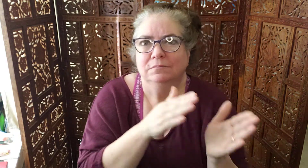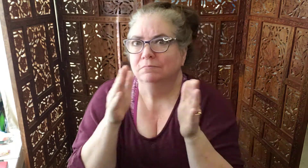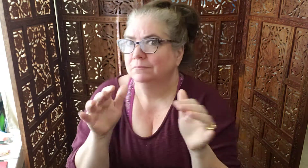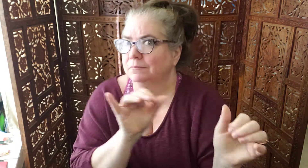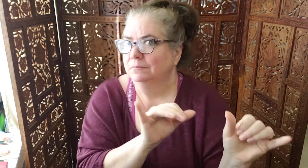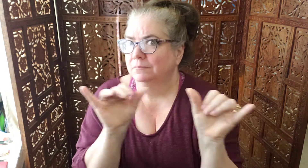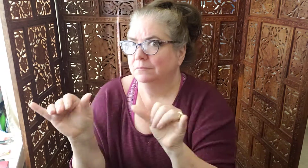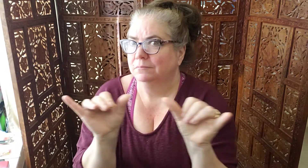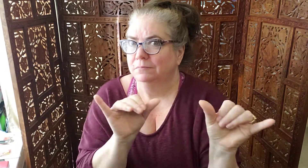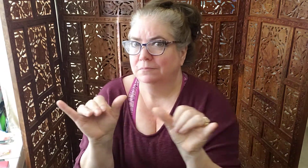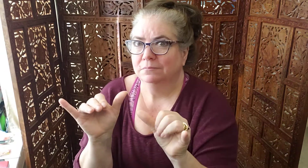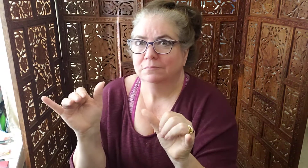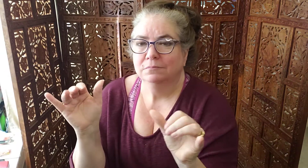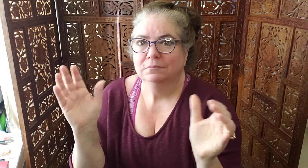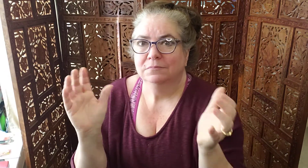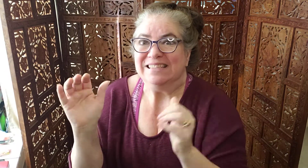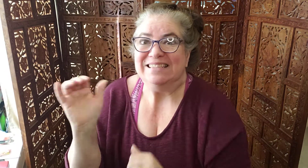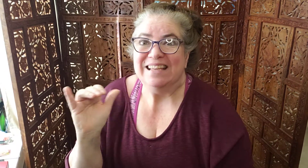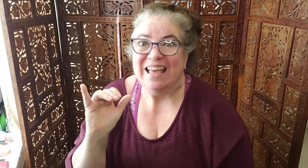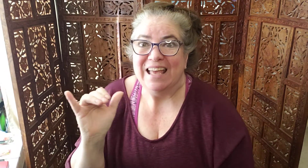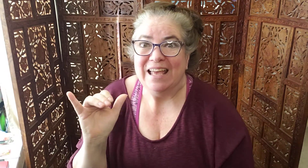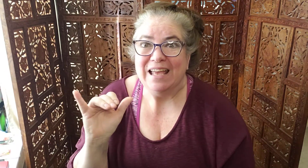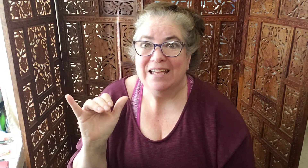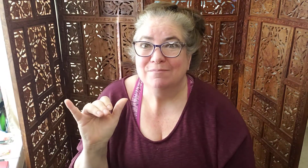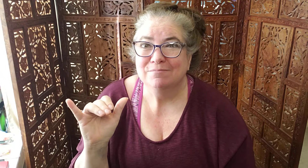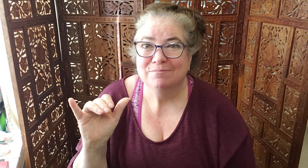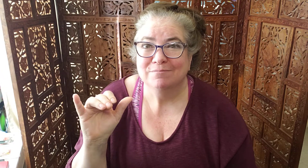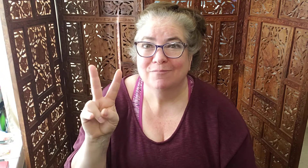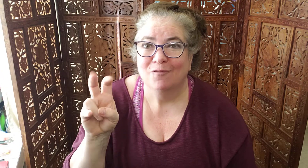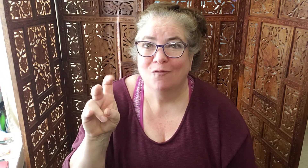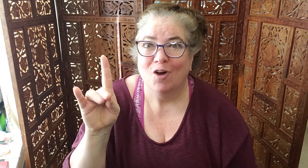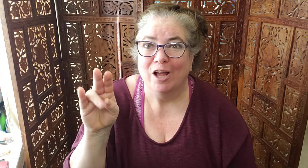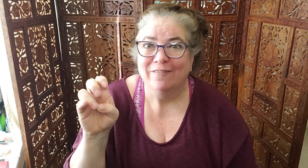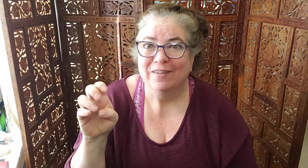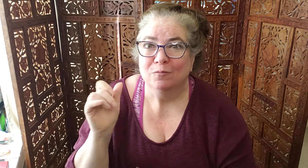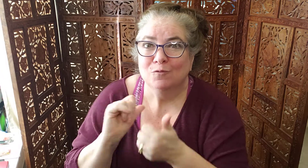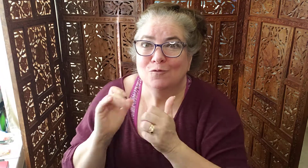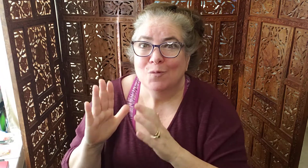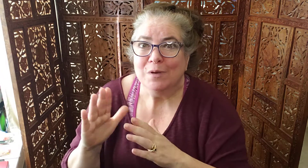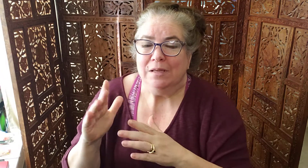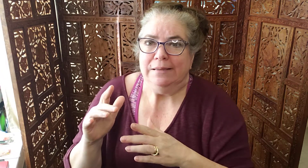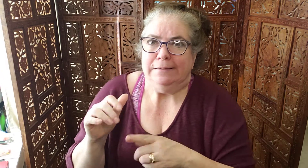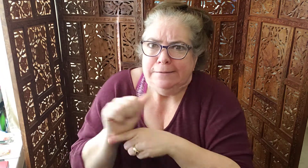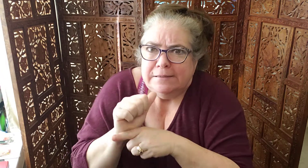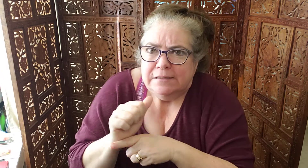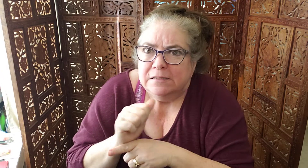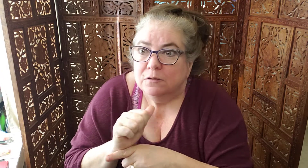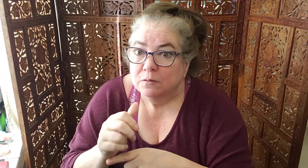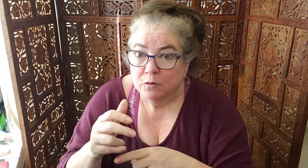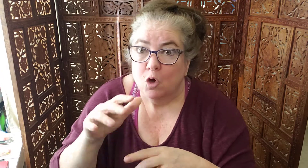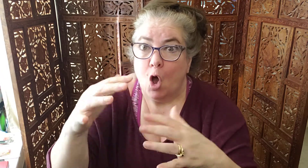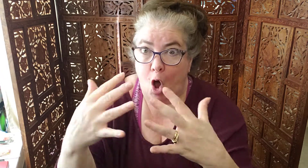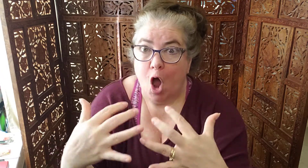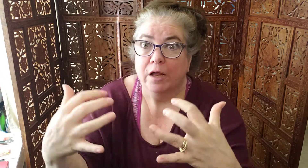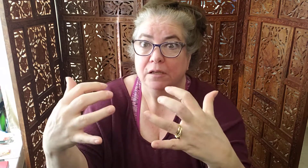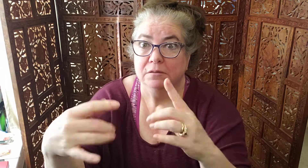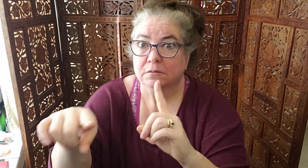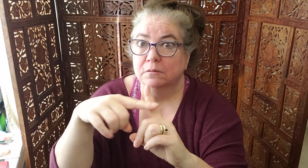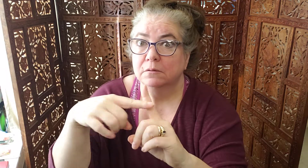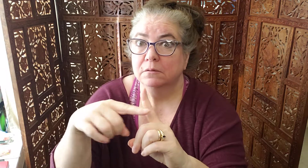have felt. They would try out the material, see how the audience reacted, and if they consistently got good response, they'd